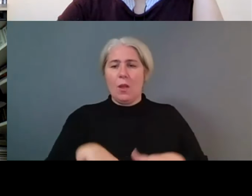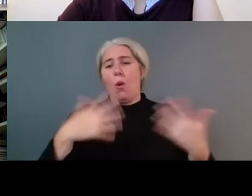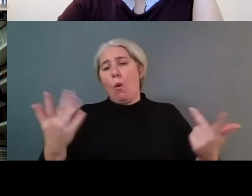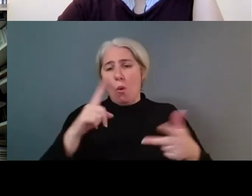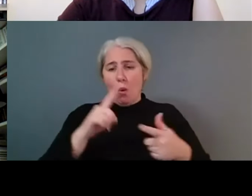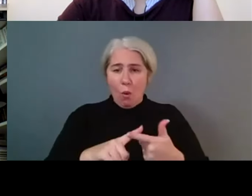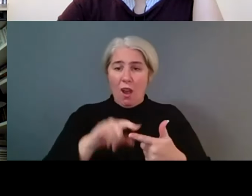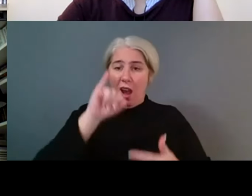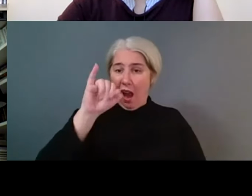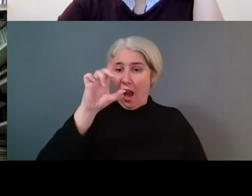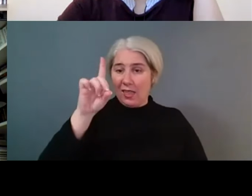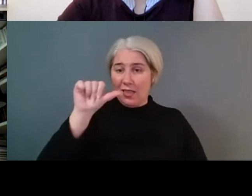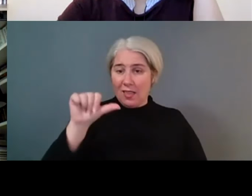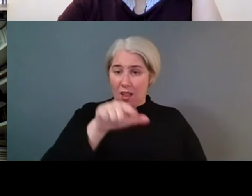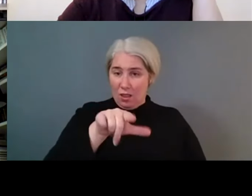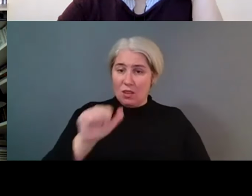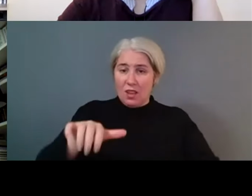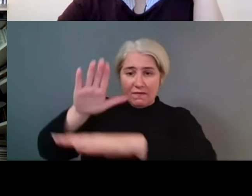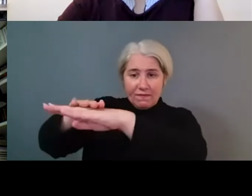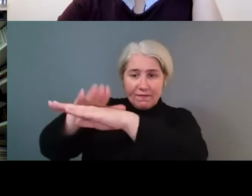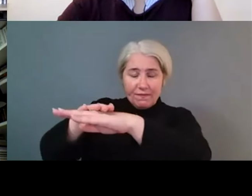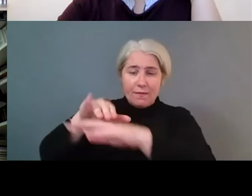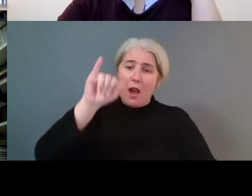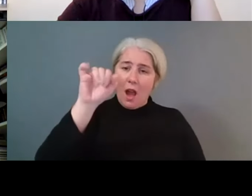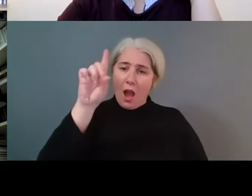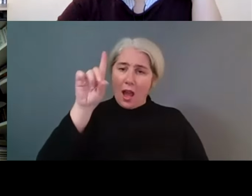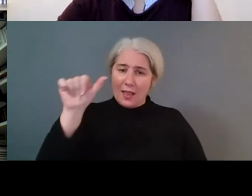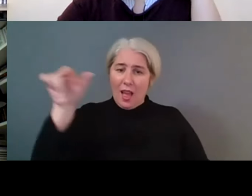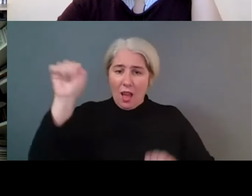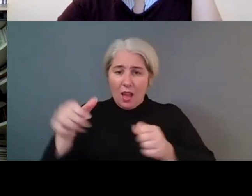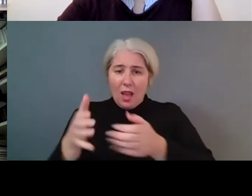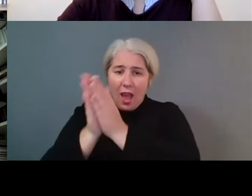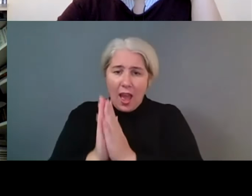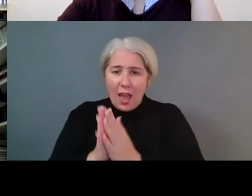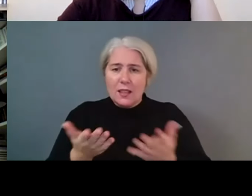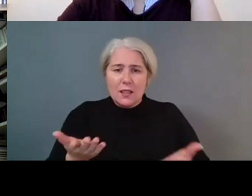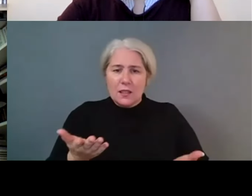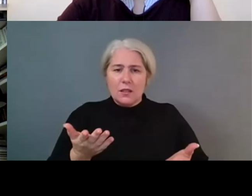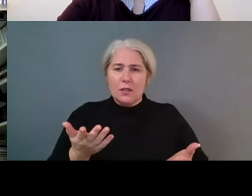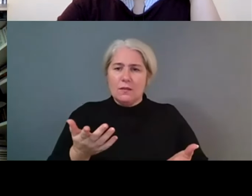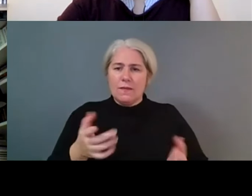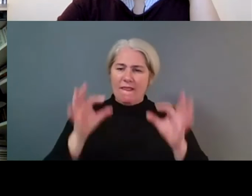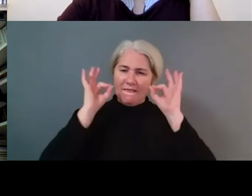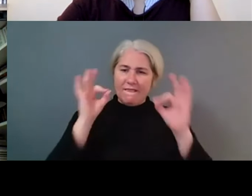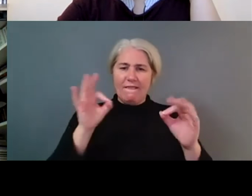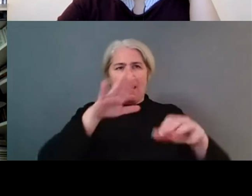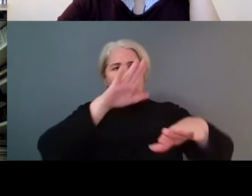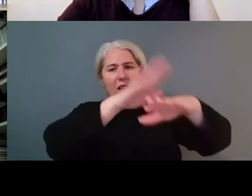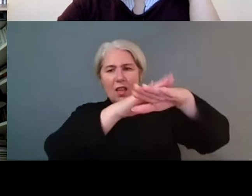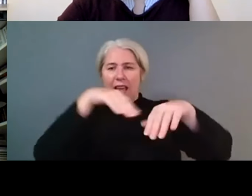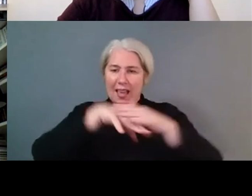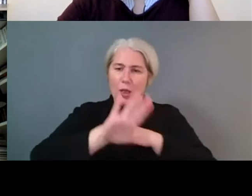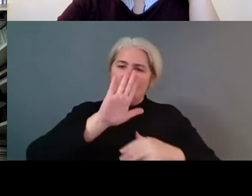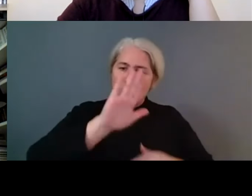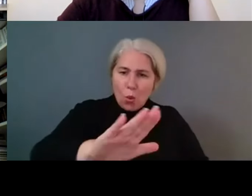who might help you to find a liaison in your country or in your region, because that is really important that